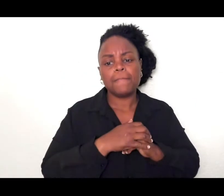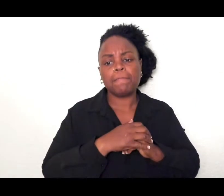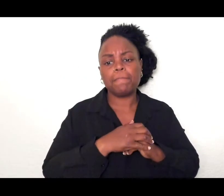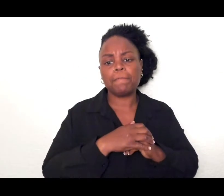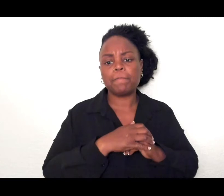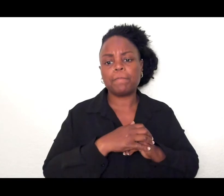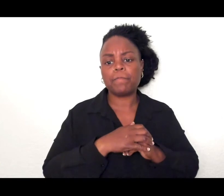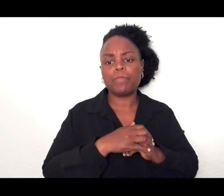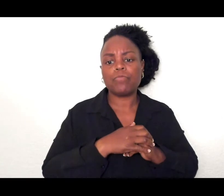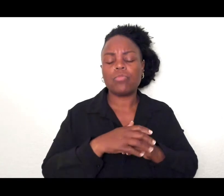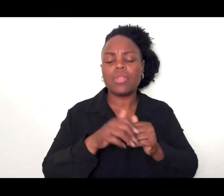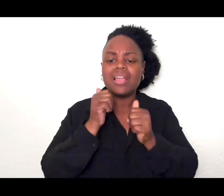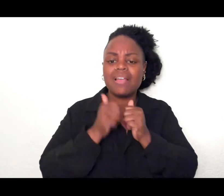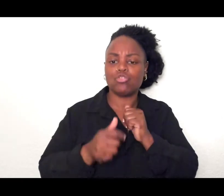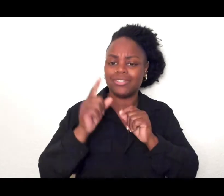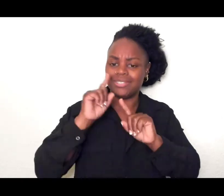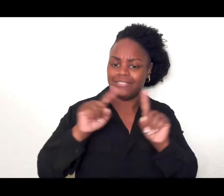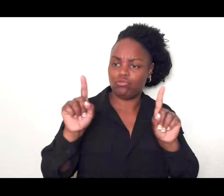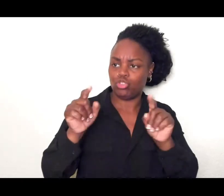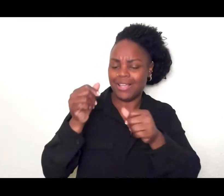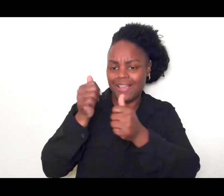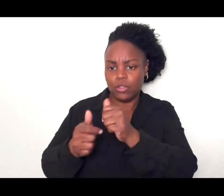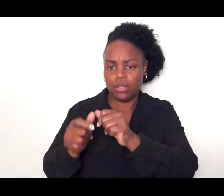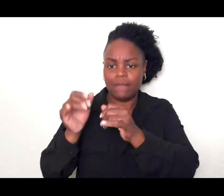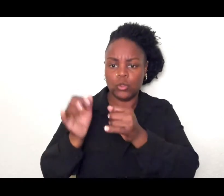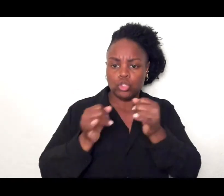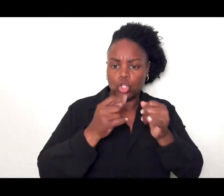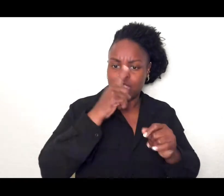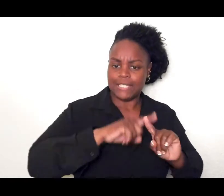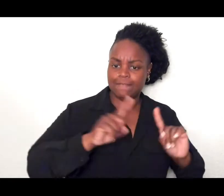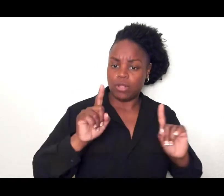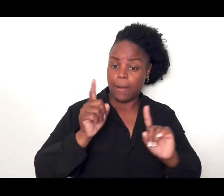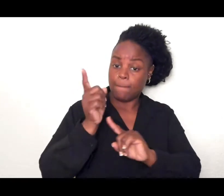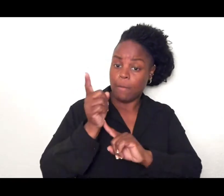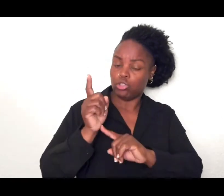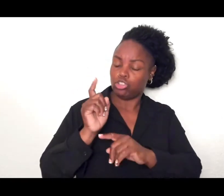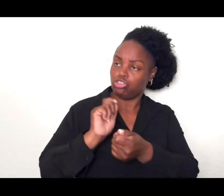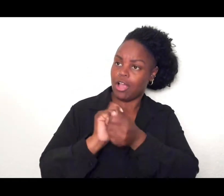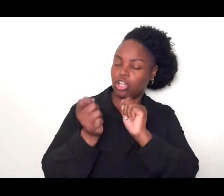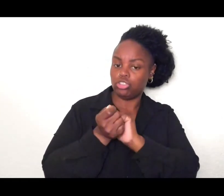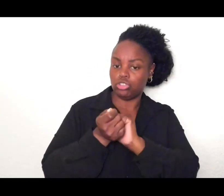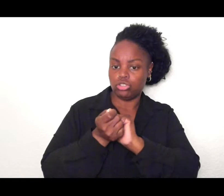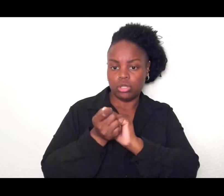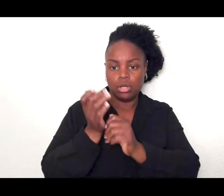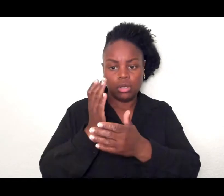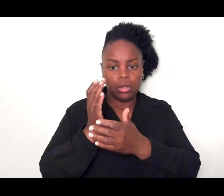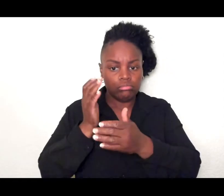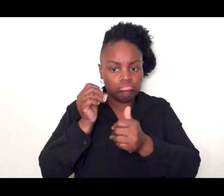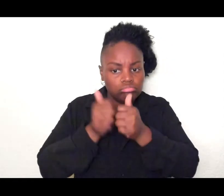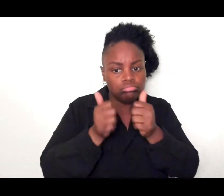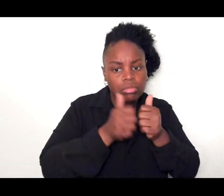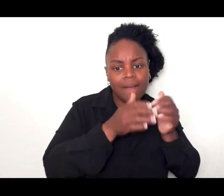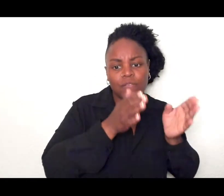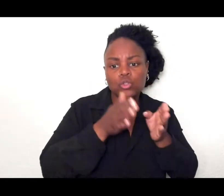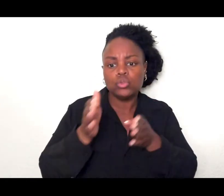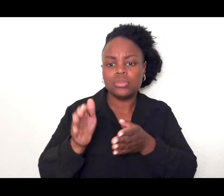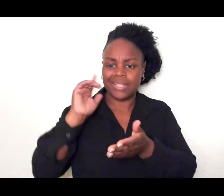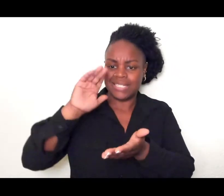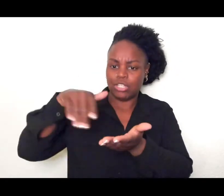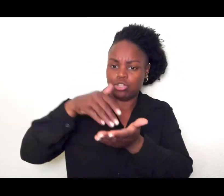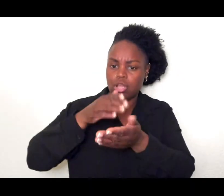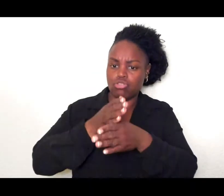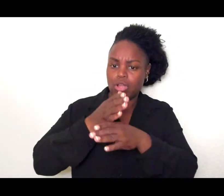of lingo that I had learned. What's your access needs? That kind of threw me off. Those things are very